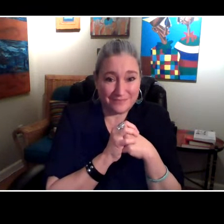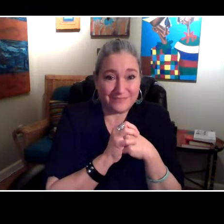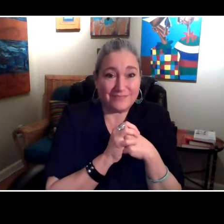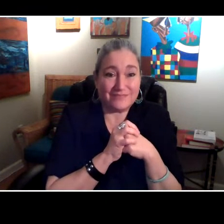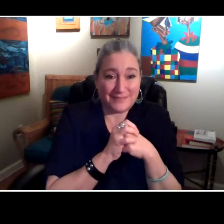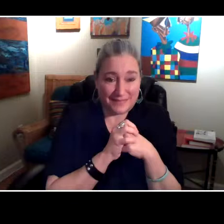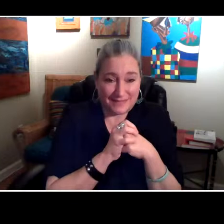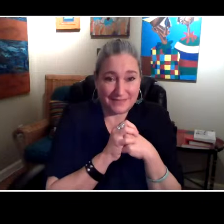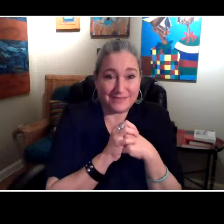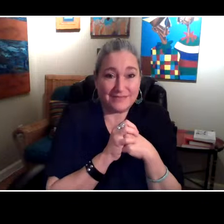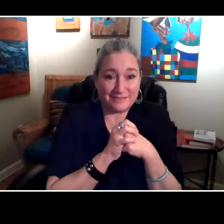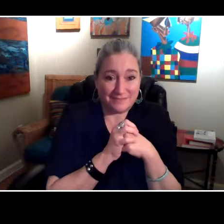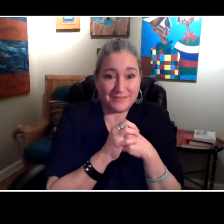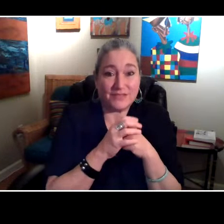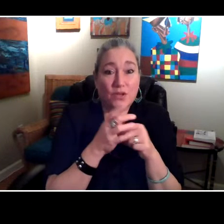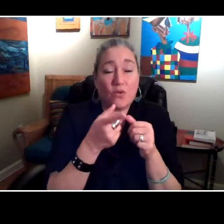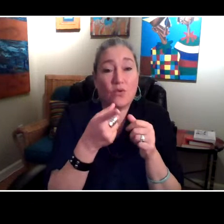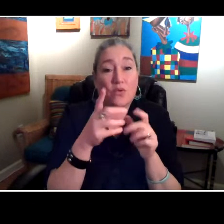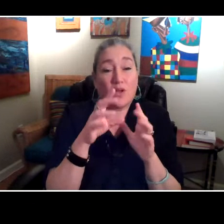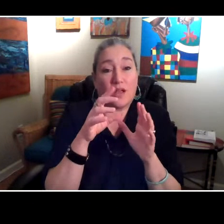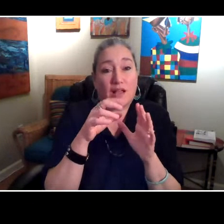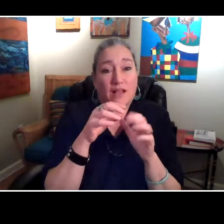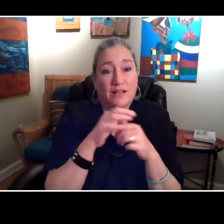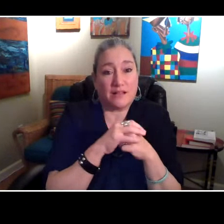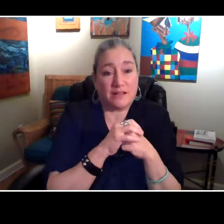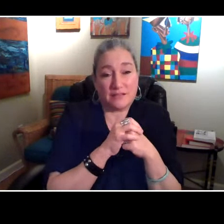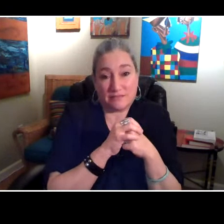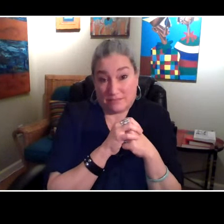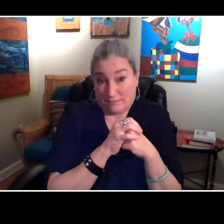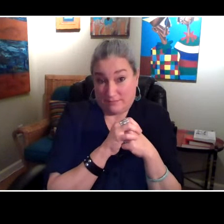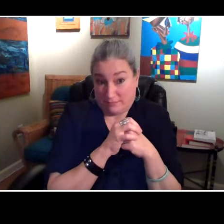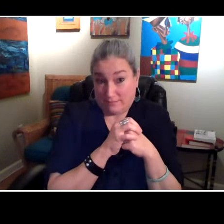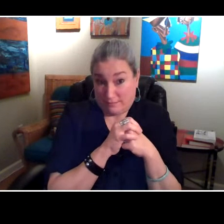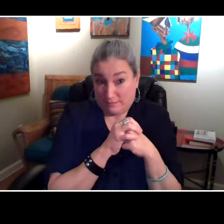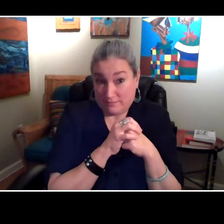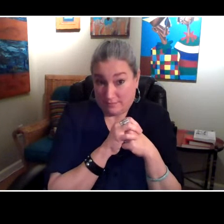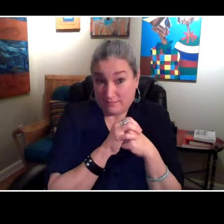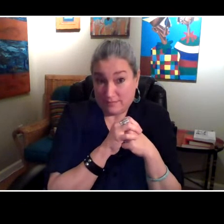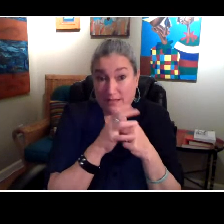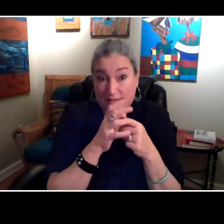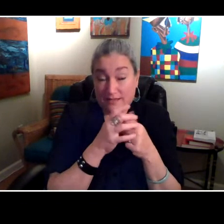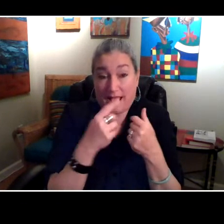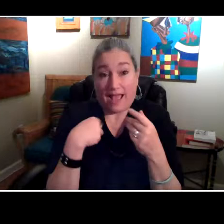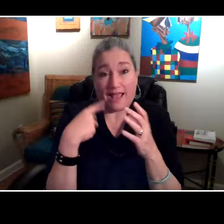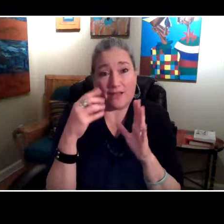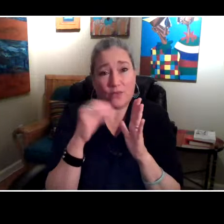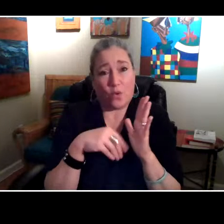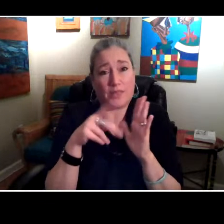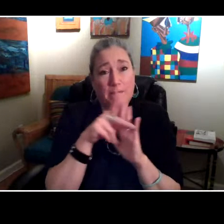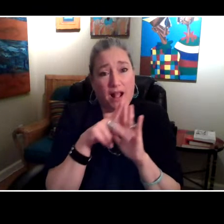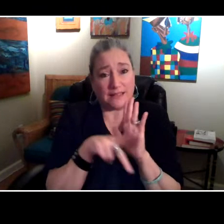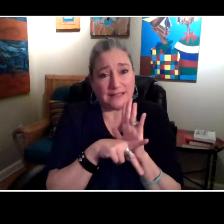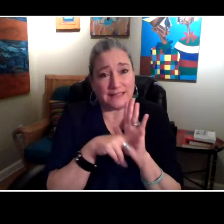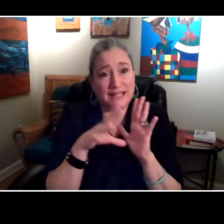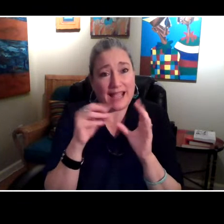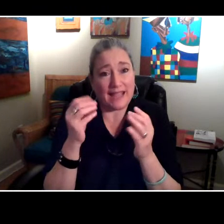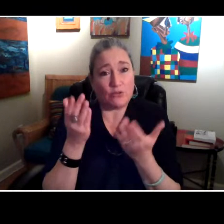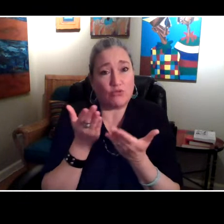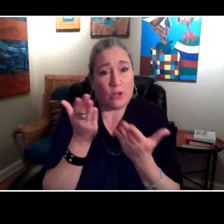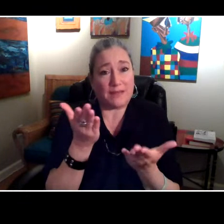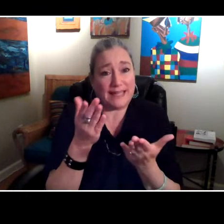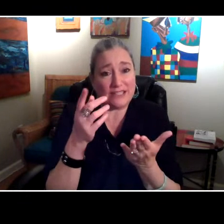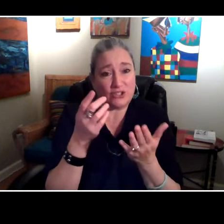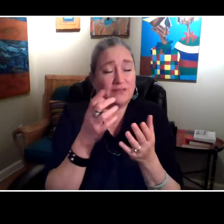Yes, it has happened far too long. We do need to break that cycle, and I think it's a good time this year.